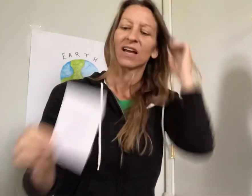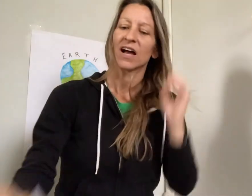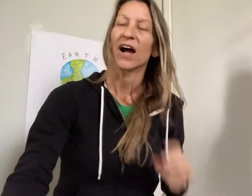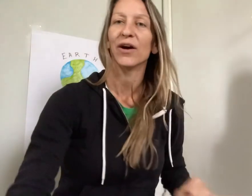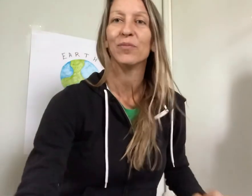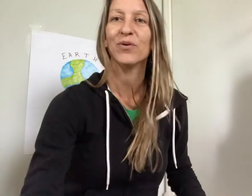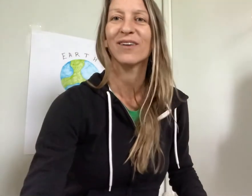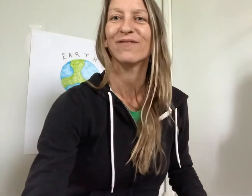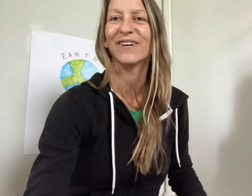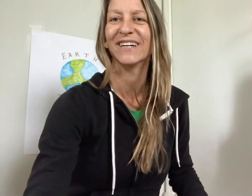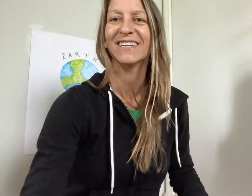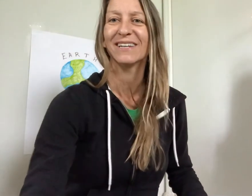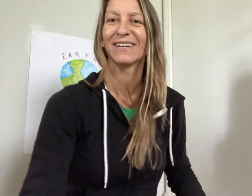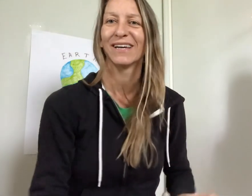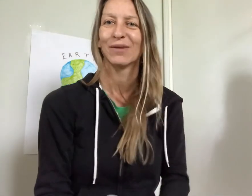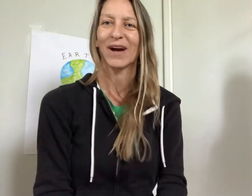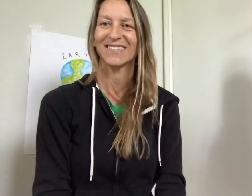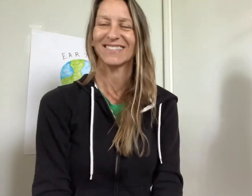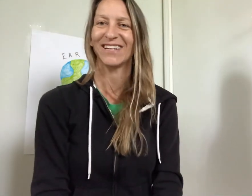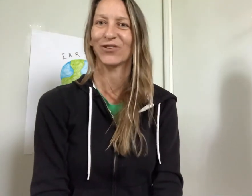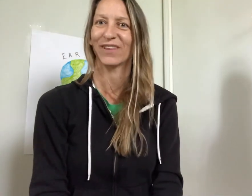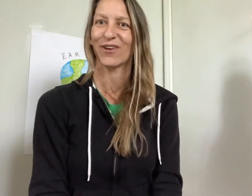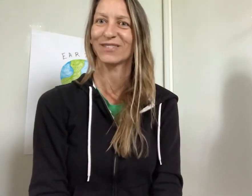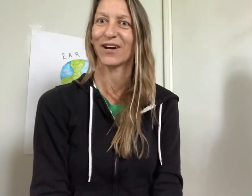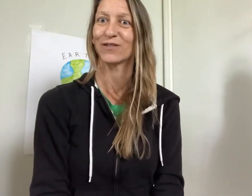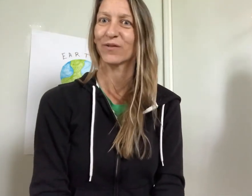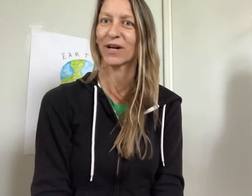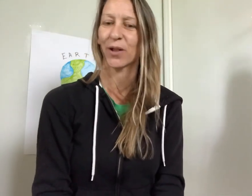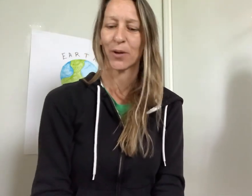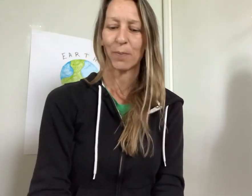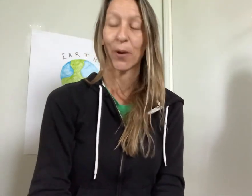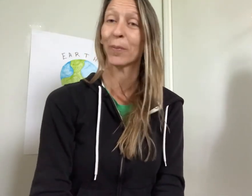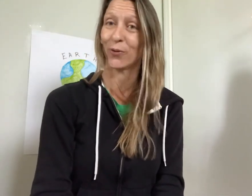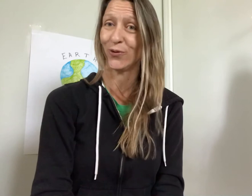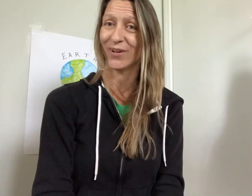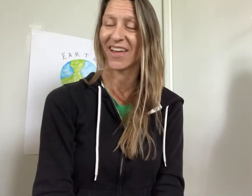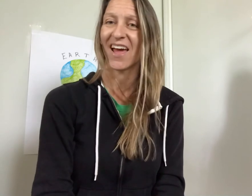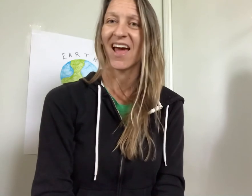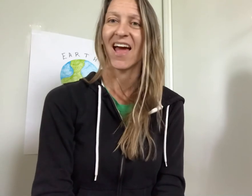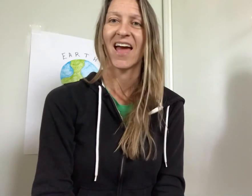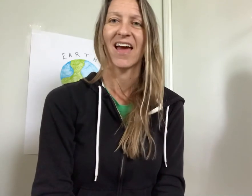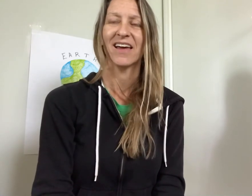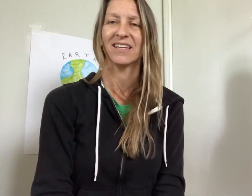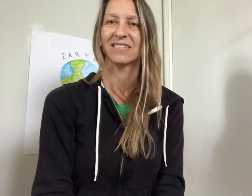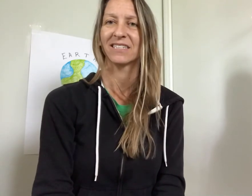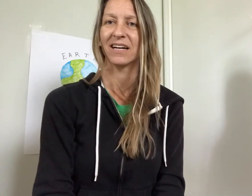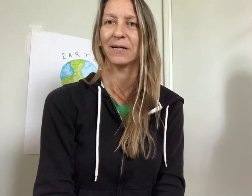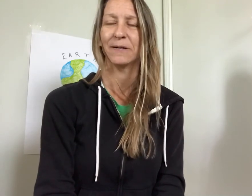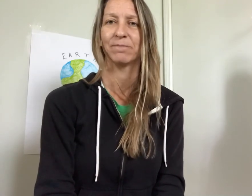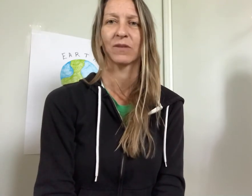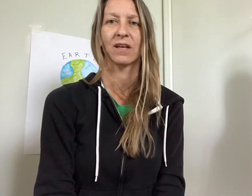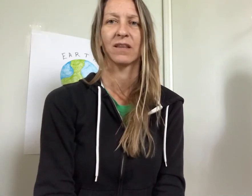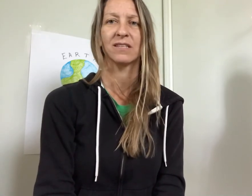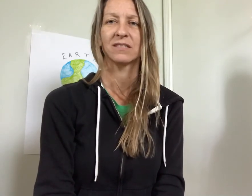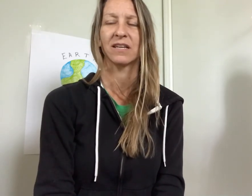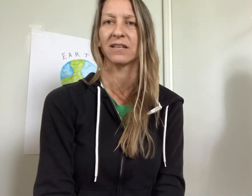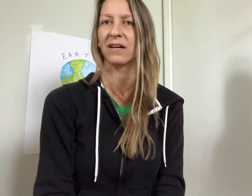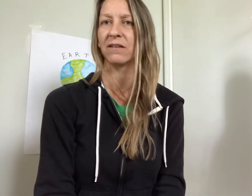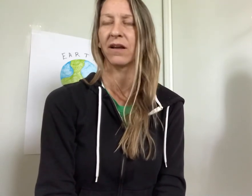I hope you had fun practicing your letter sounds for the color purple. And this is a fun